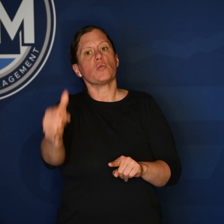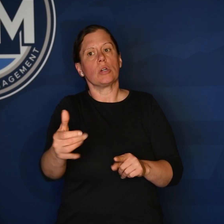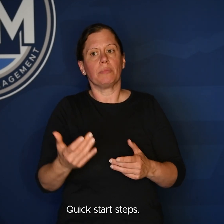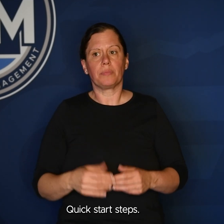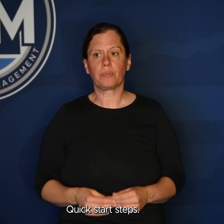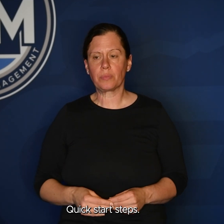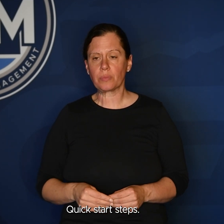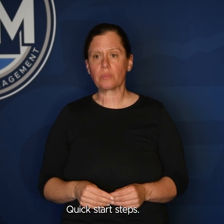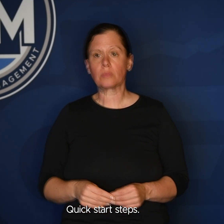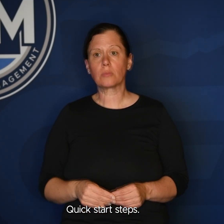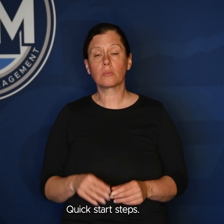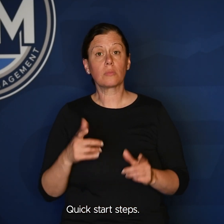Quick start steps.